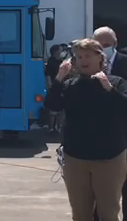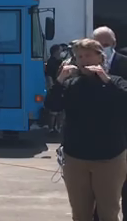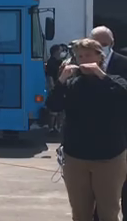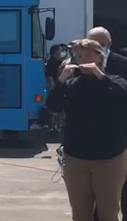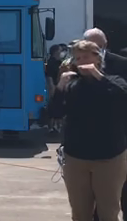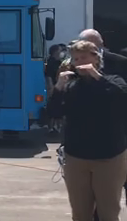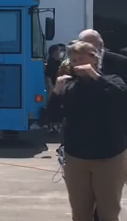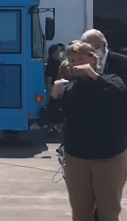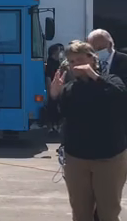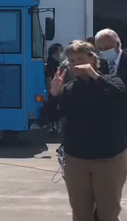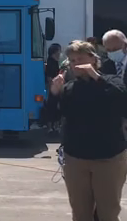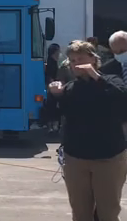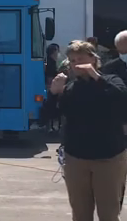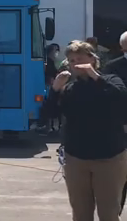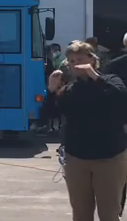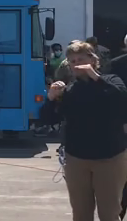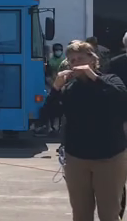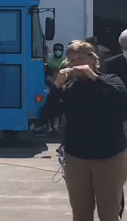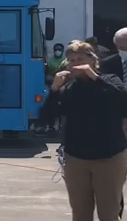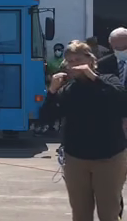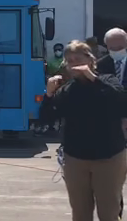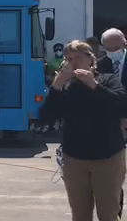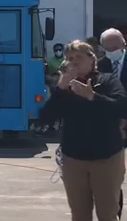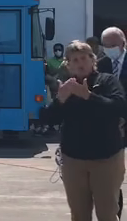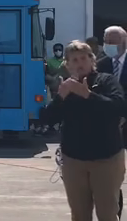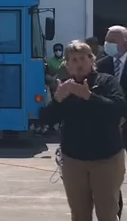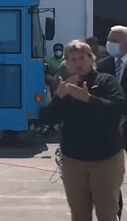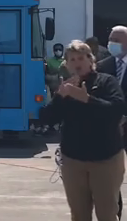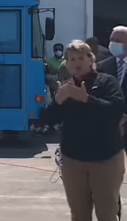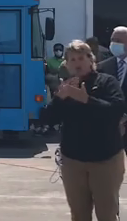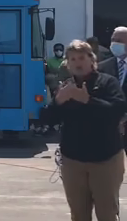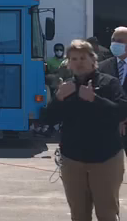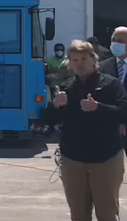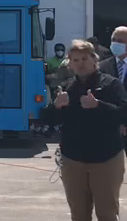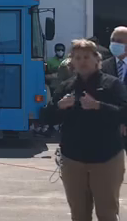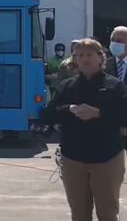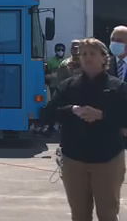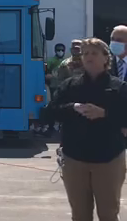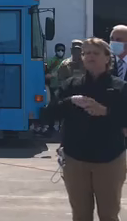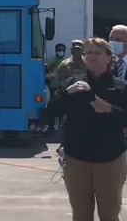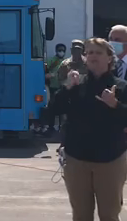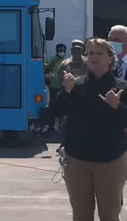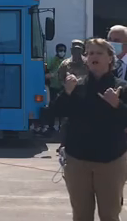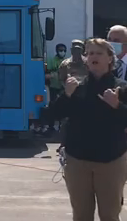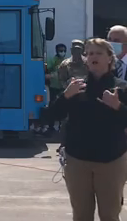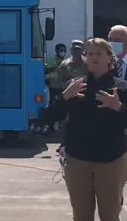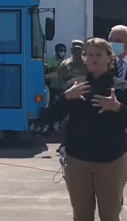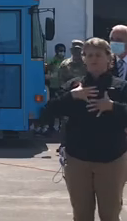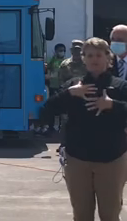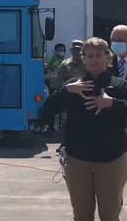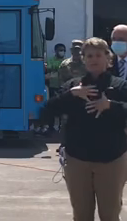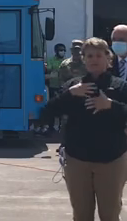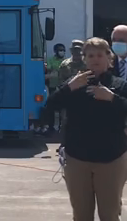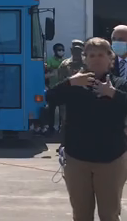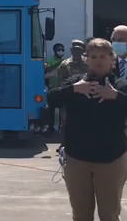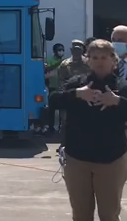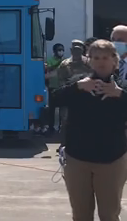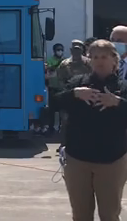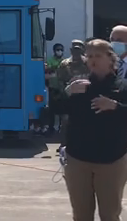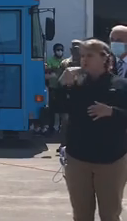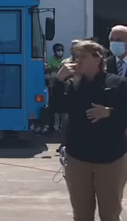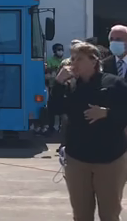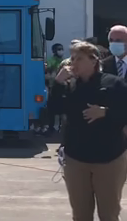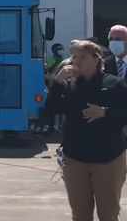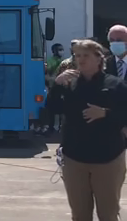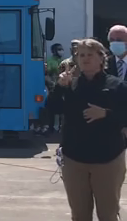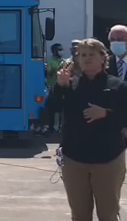of people that are on ventilators in the state of Florida, it's down to 294. Here in Miami is 84. Those are